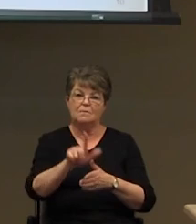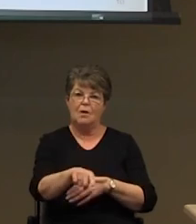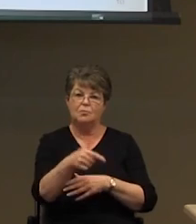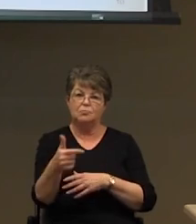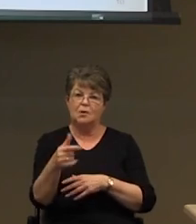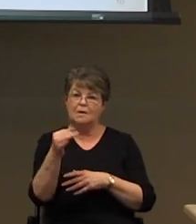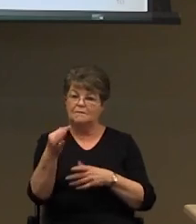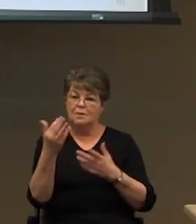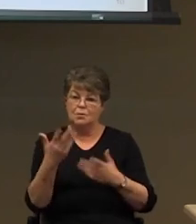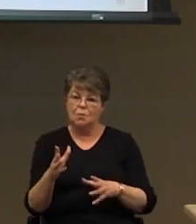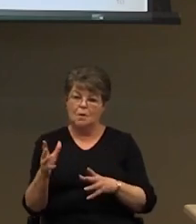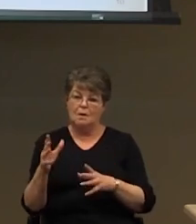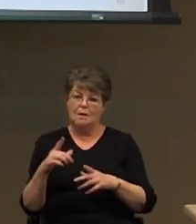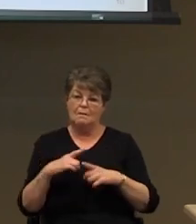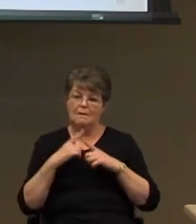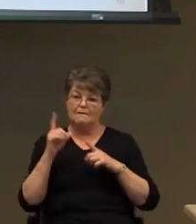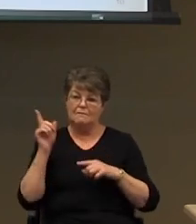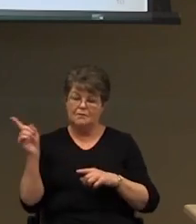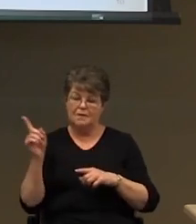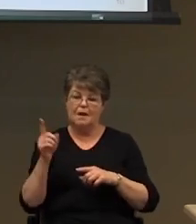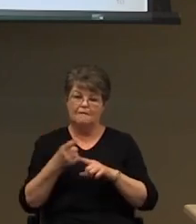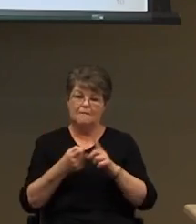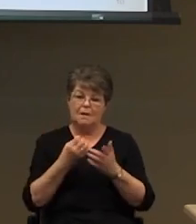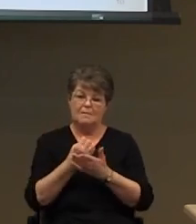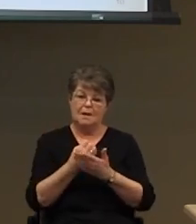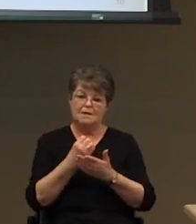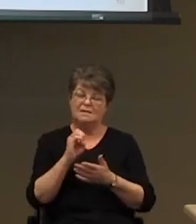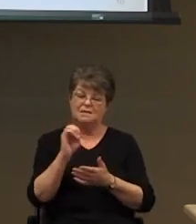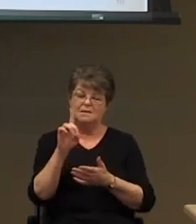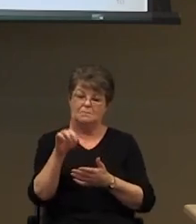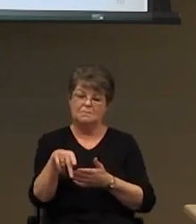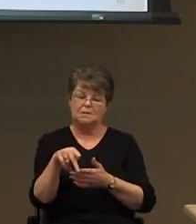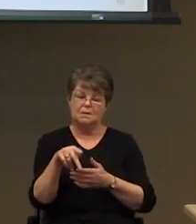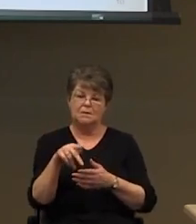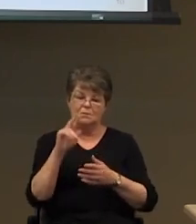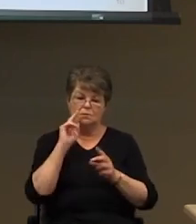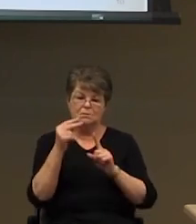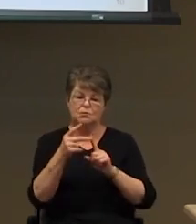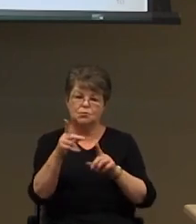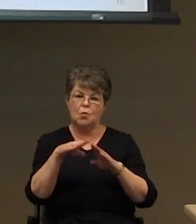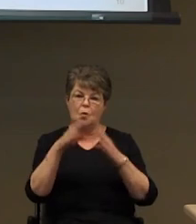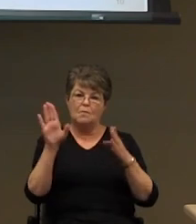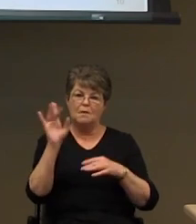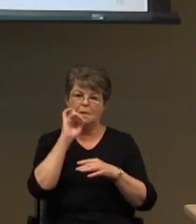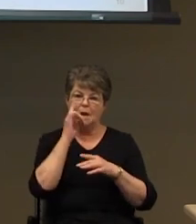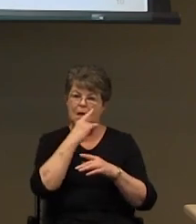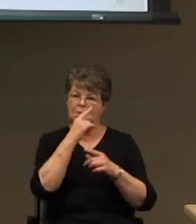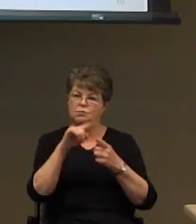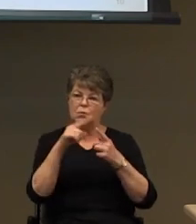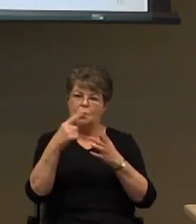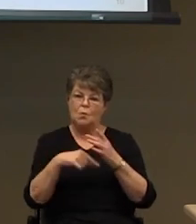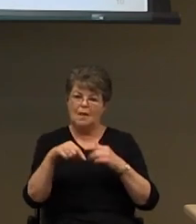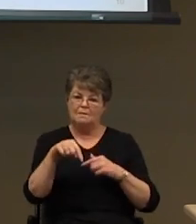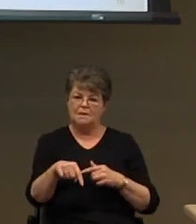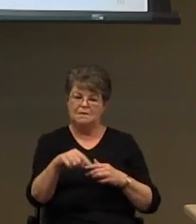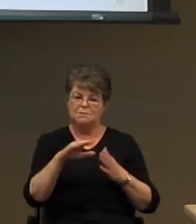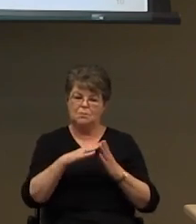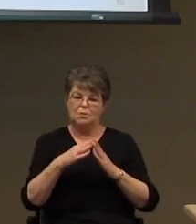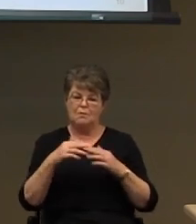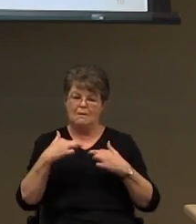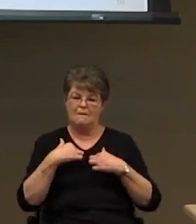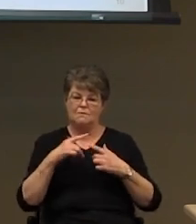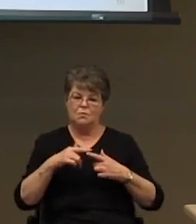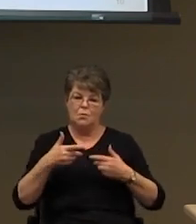if they don't want to locate right there from an economic development perspective, you're also opening their eyes to what this community has to